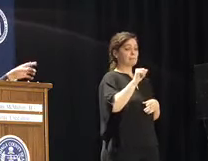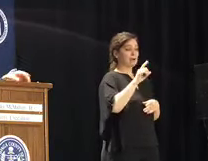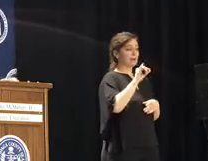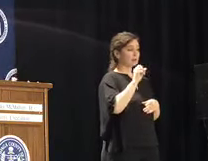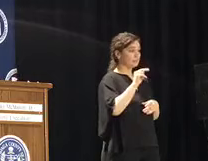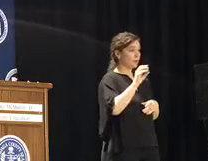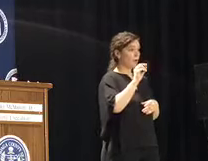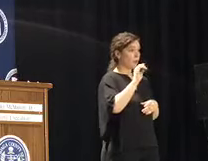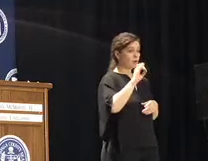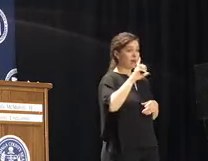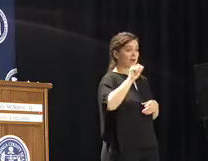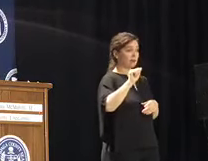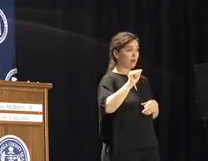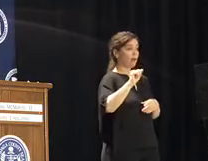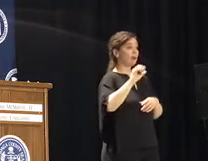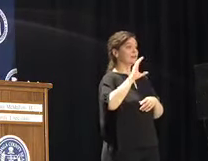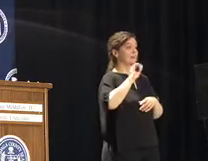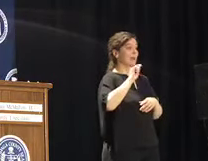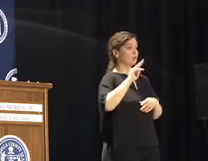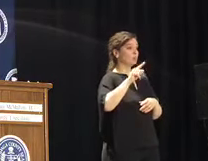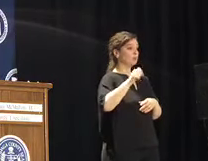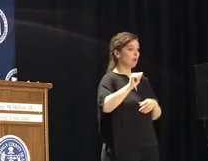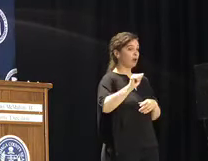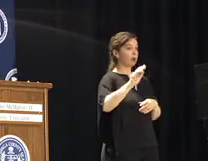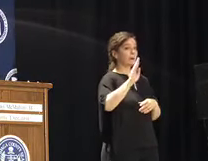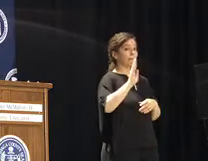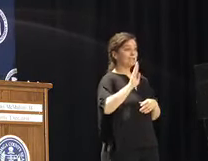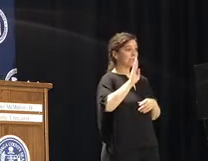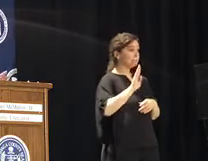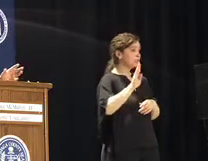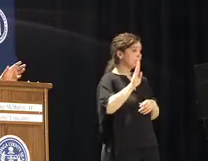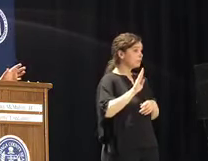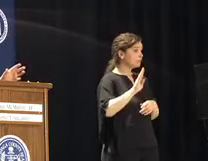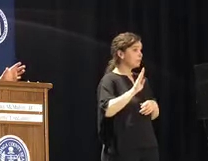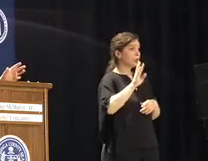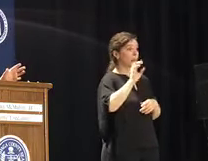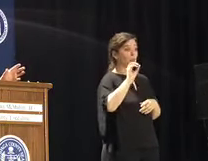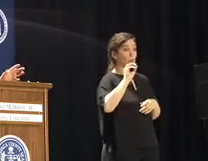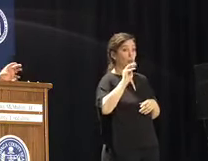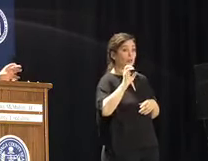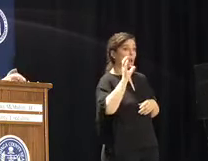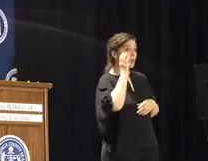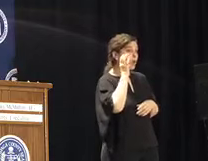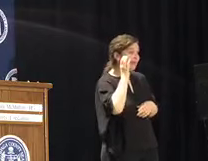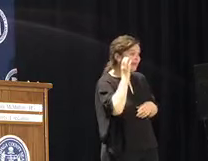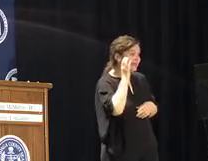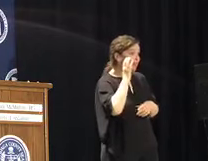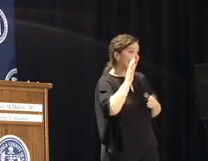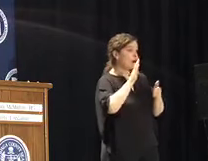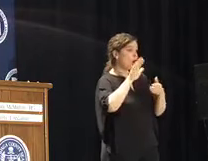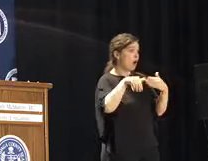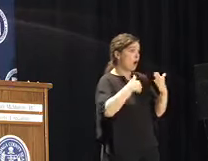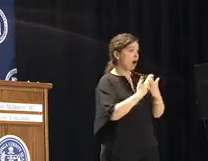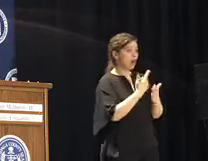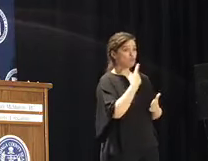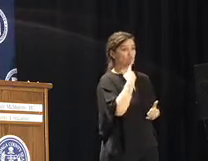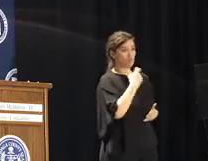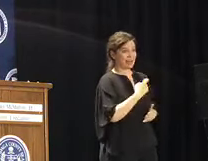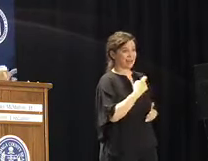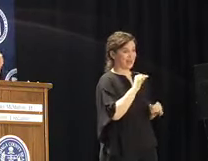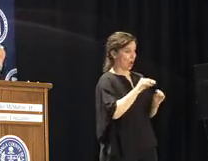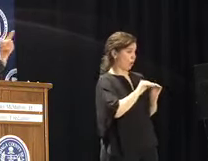and we'll make sure it's here updated tomorrow, it's ruby red. And it's ruby red because that's how many cases people